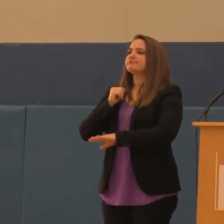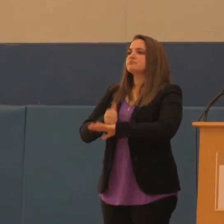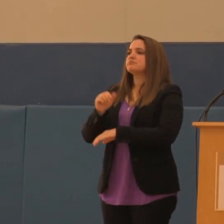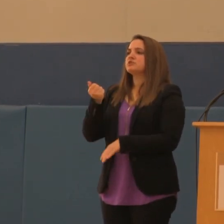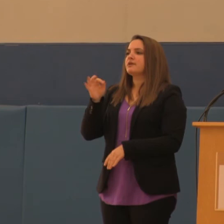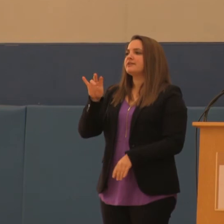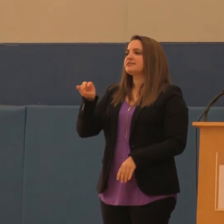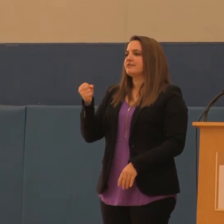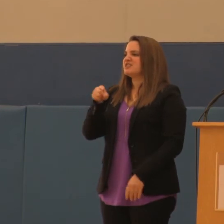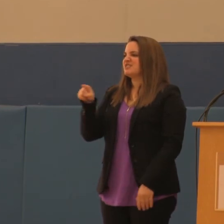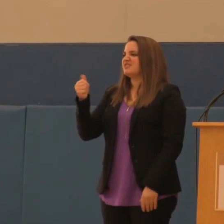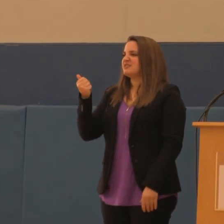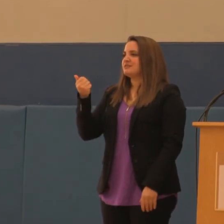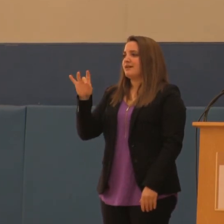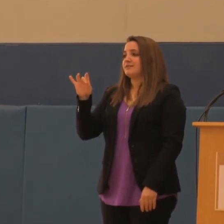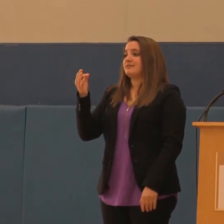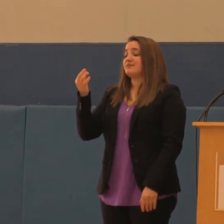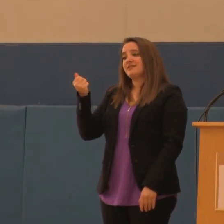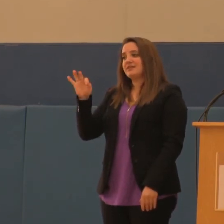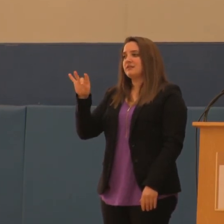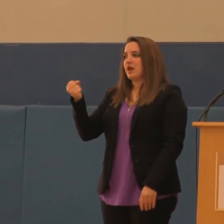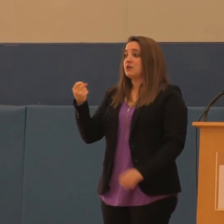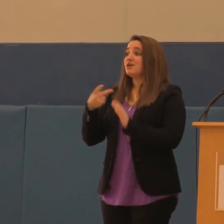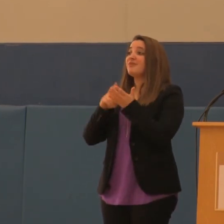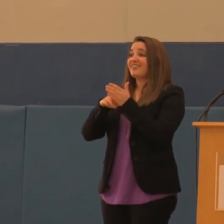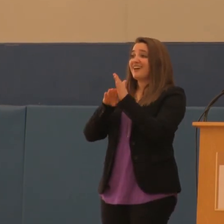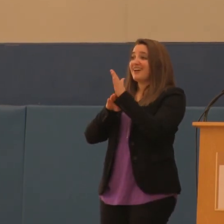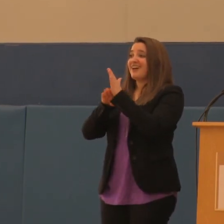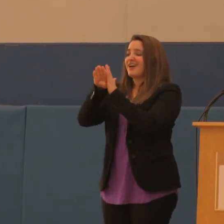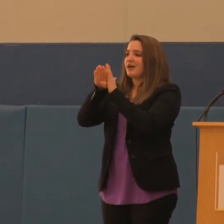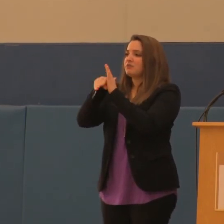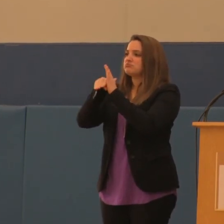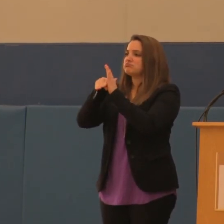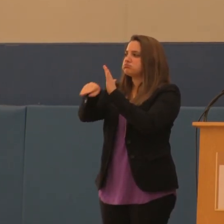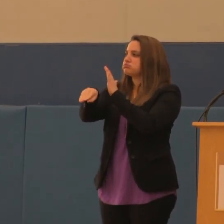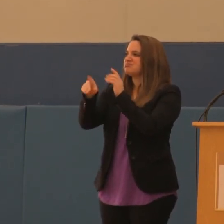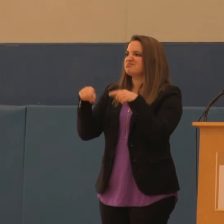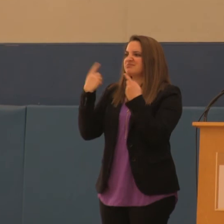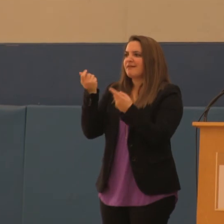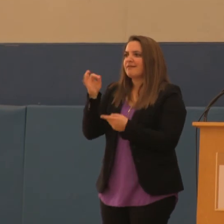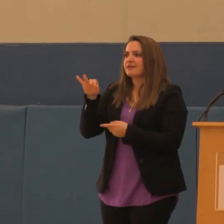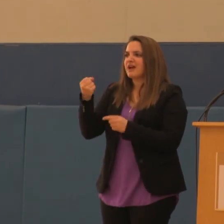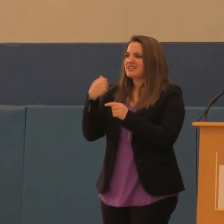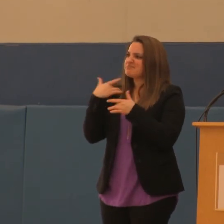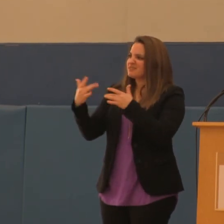1970s and 1980s, but that virtually no more progress can be observed since the